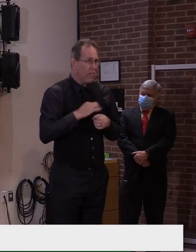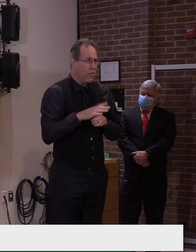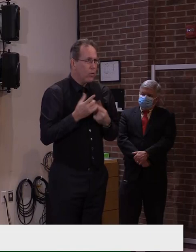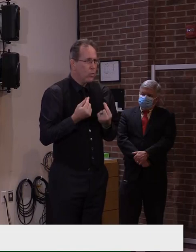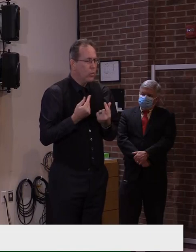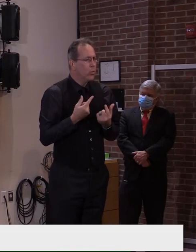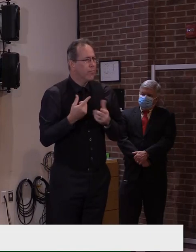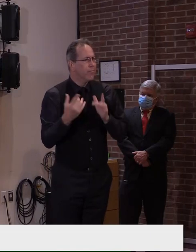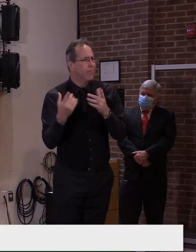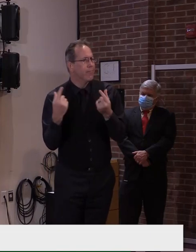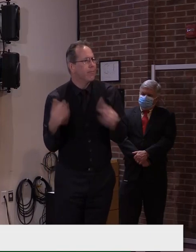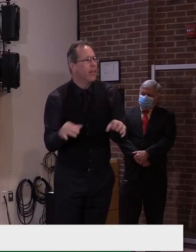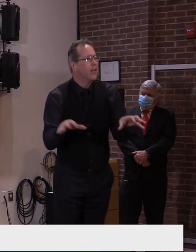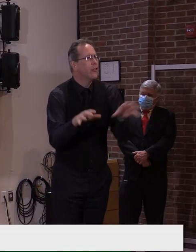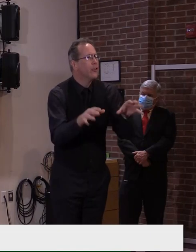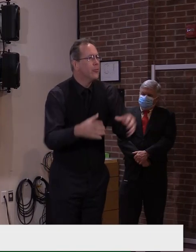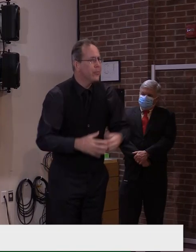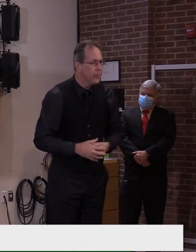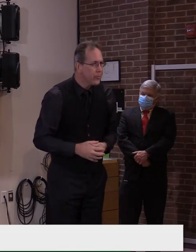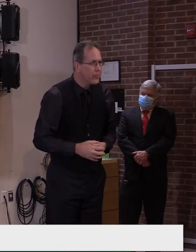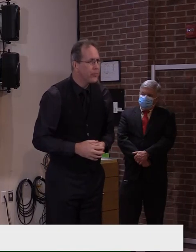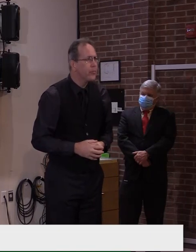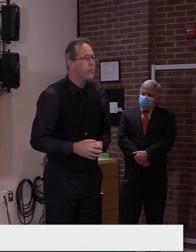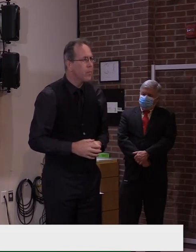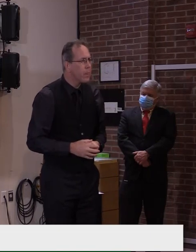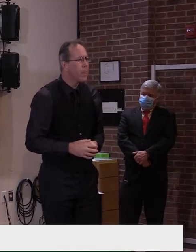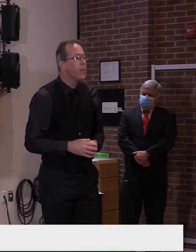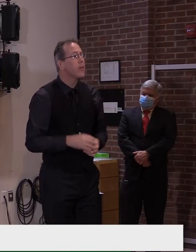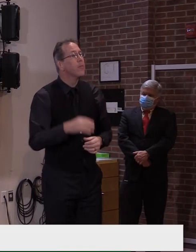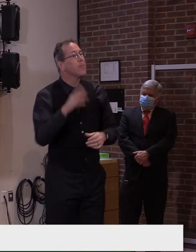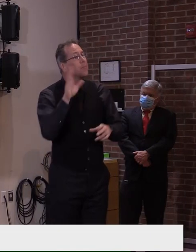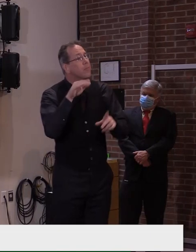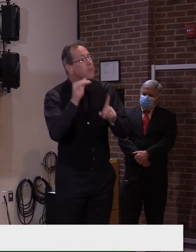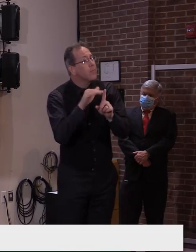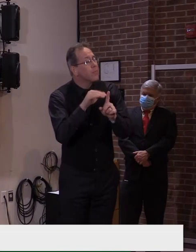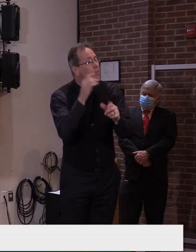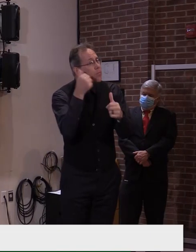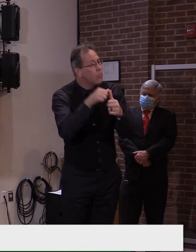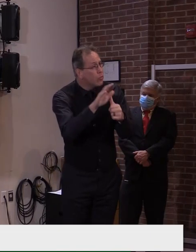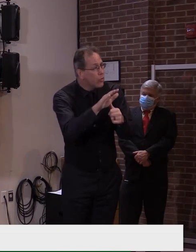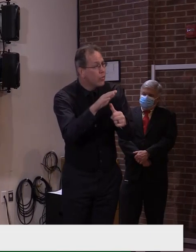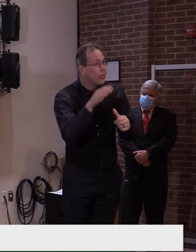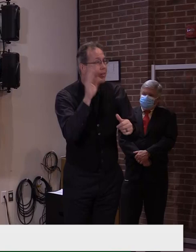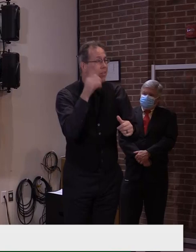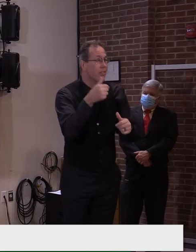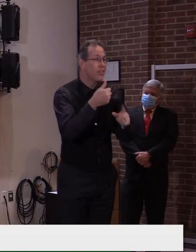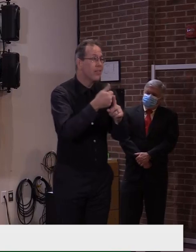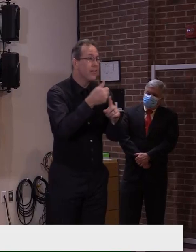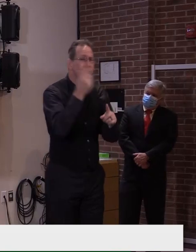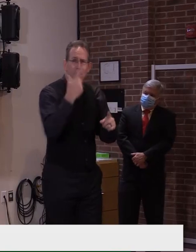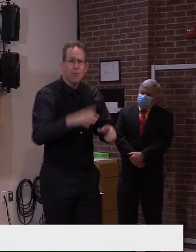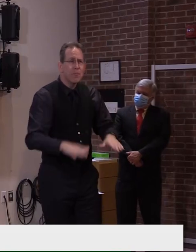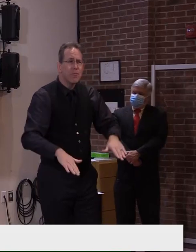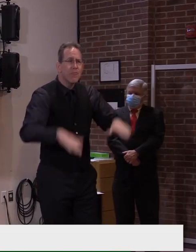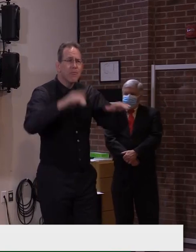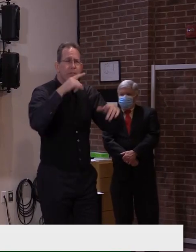mind, every one of us grew up knowing what the flu was. And every year we think about the flu because there's